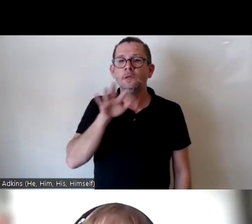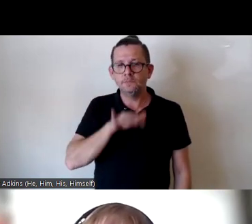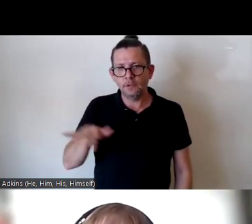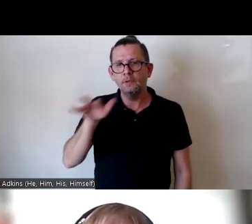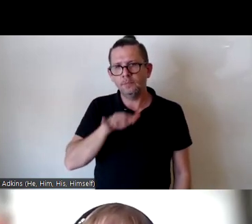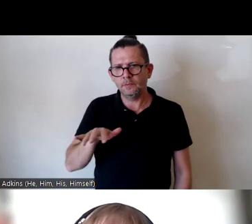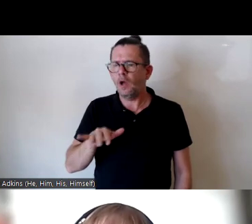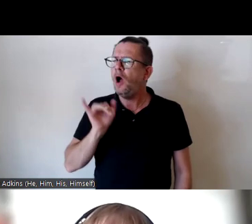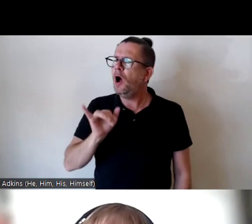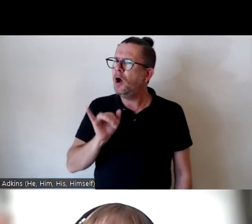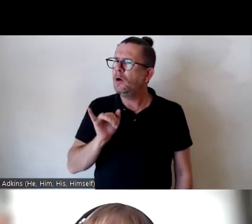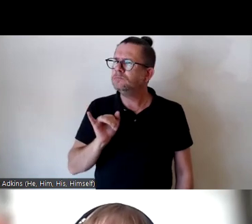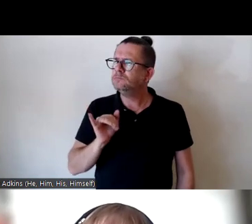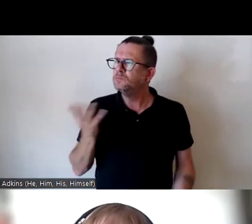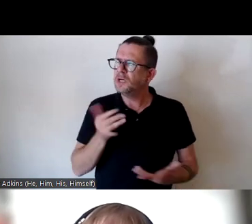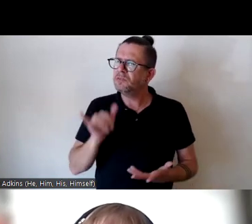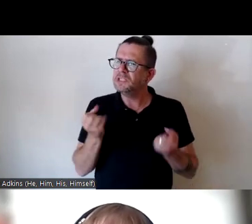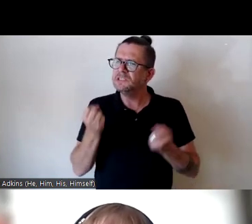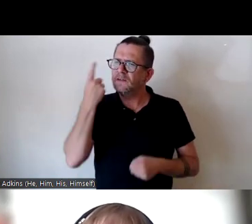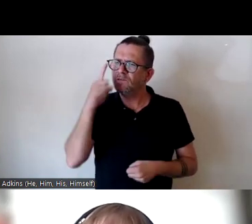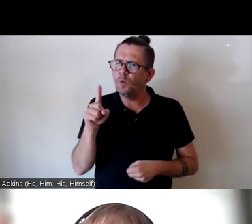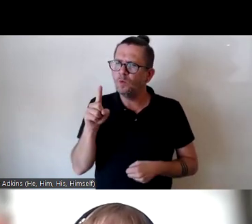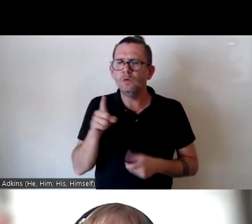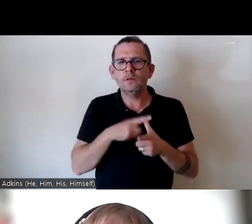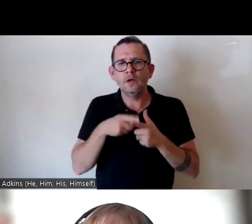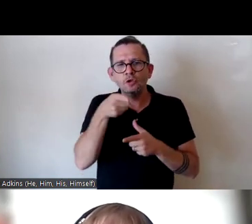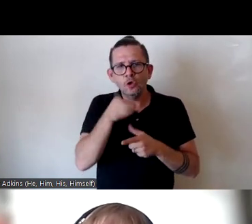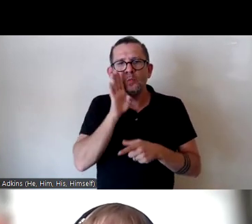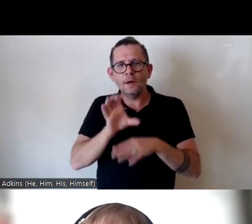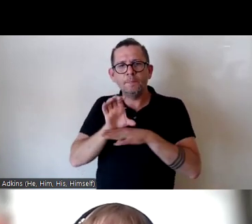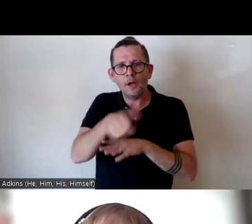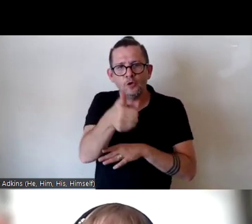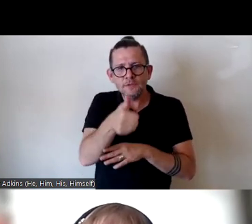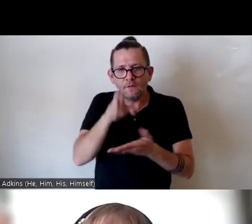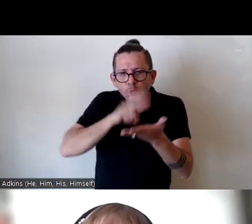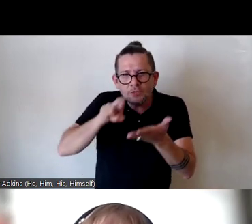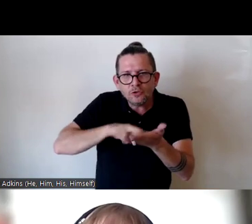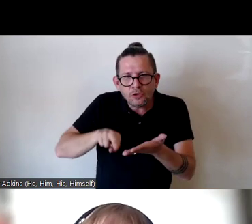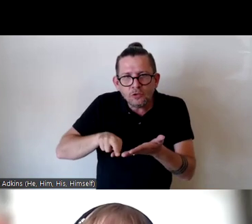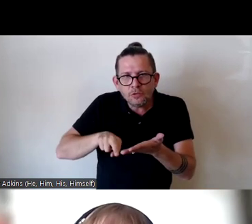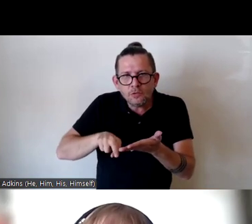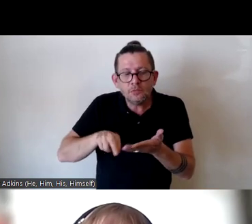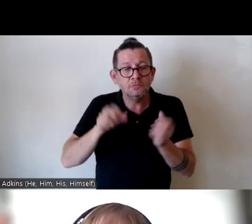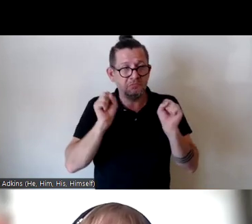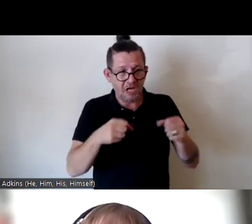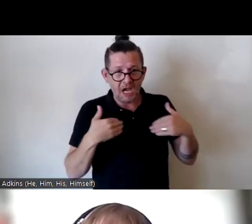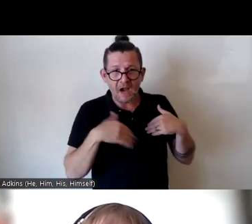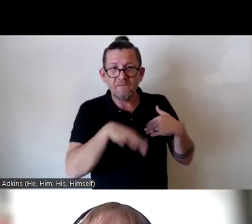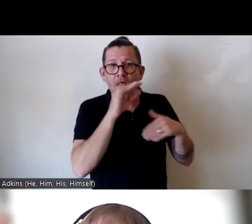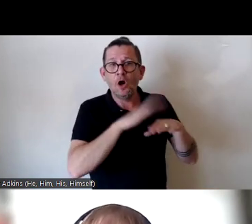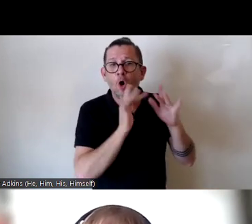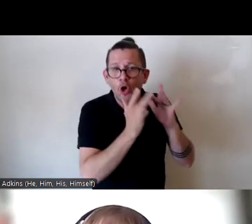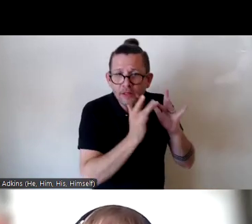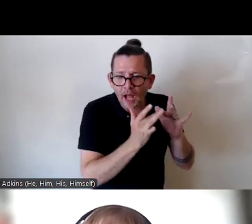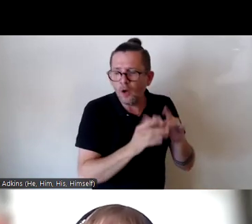doing phone, P-H-O-N-E, P-H-O-N-E, P-H-O-N-E. It's like, well, why am I spelling 5 letters when really all I